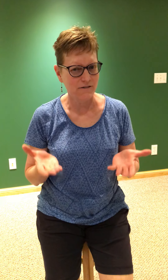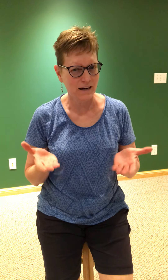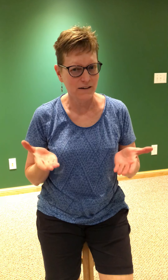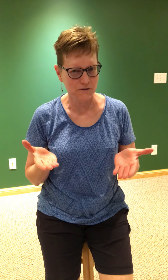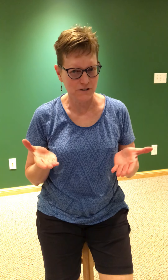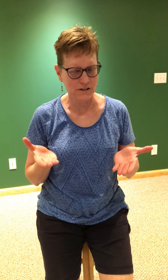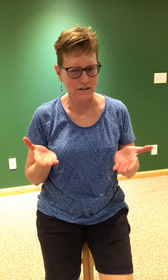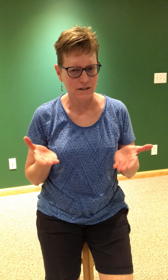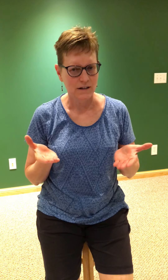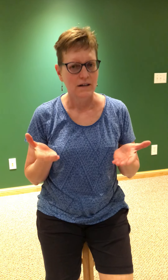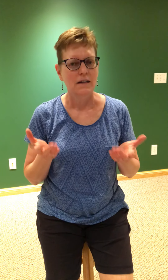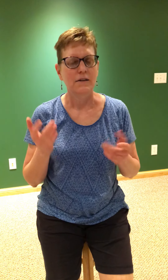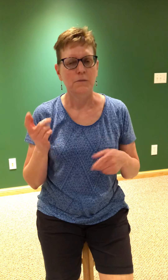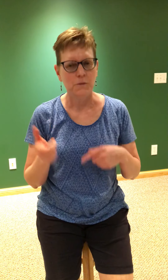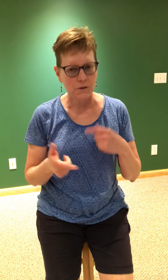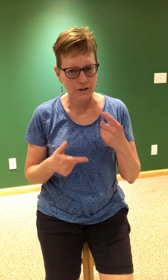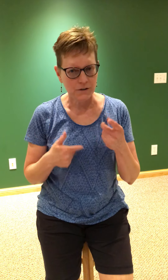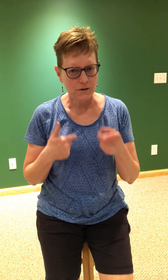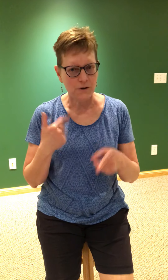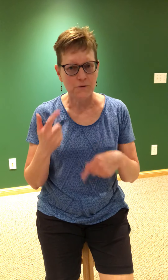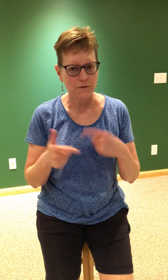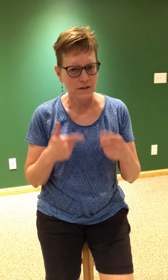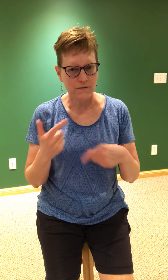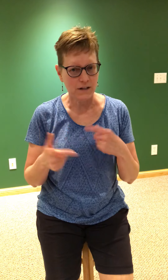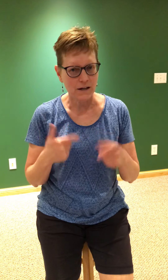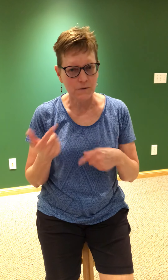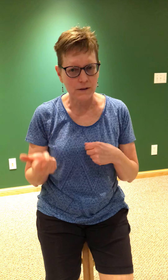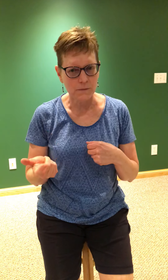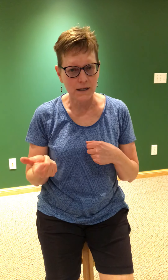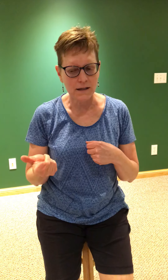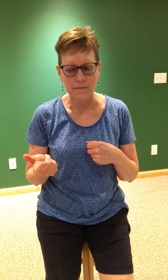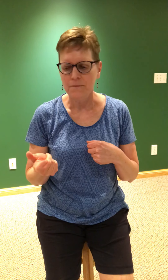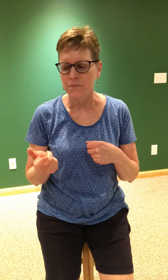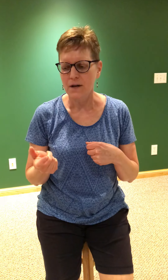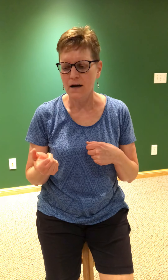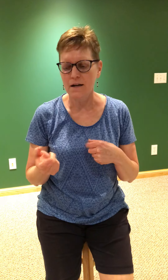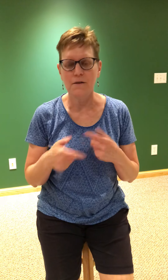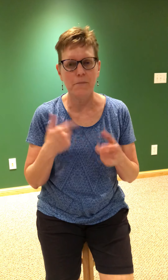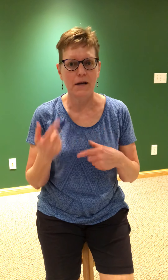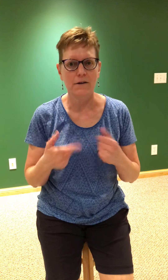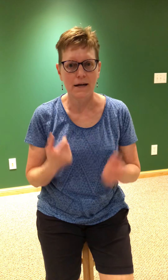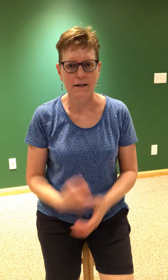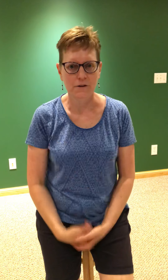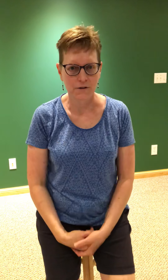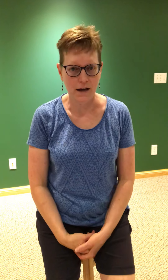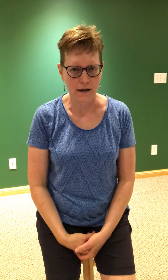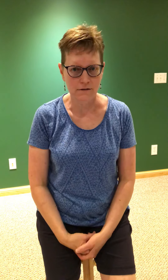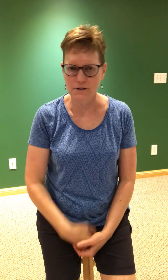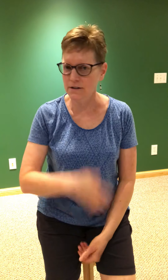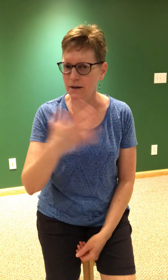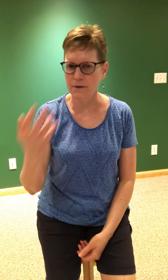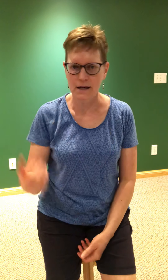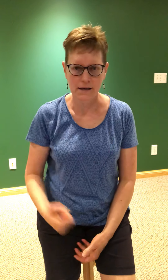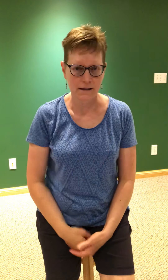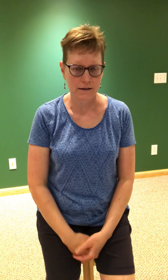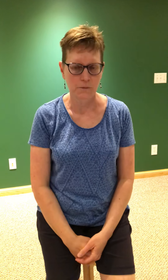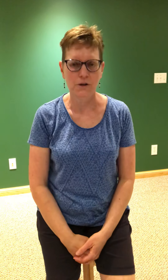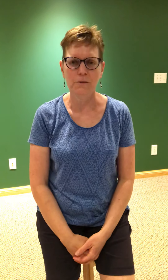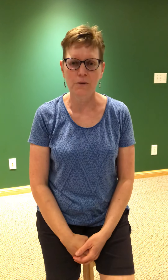at first, the more you go through this video with me, the better at it you'll get. Just like with anything, the more you